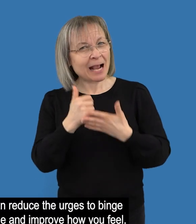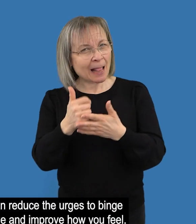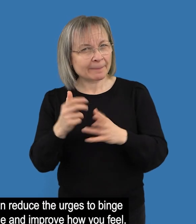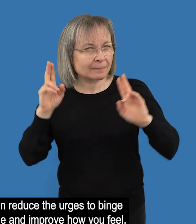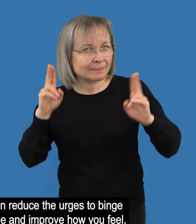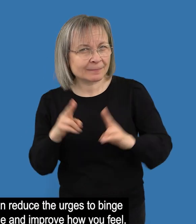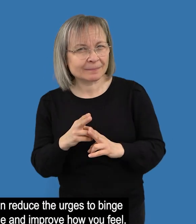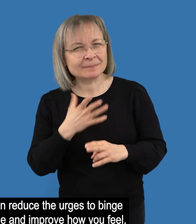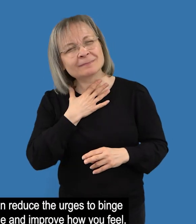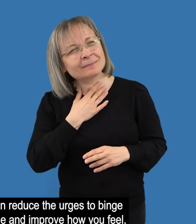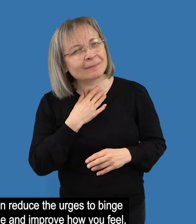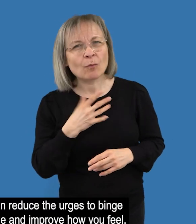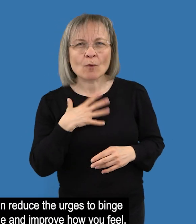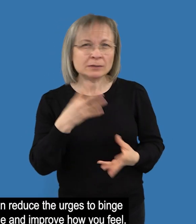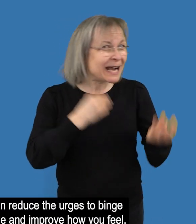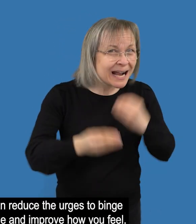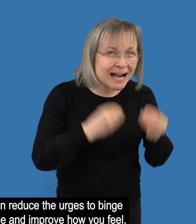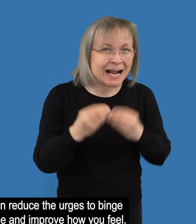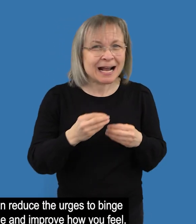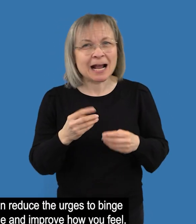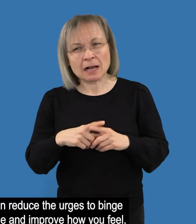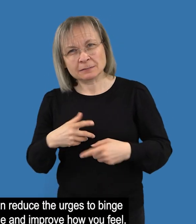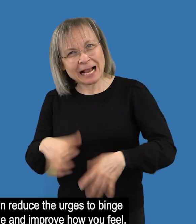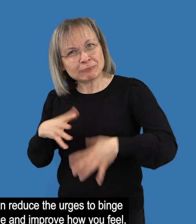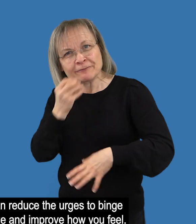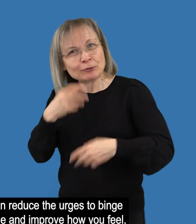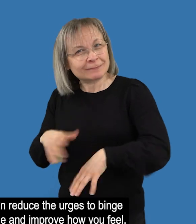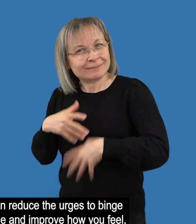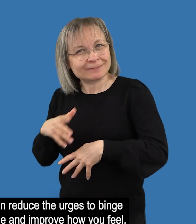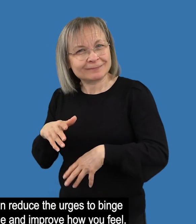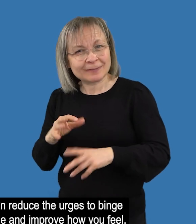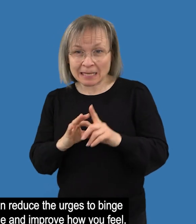They can reduce the urges to binge and purge and improve how you feel.